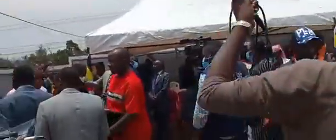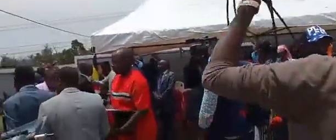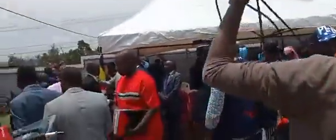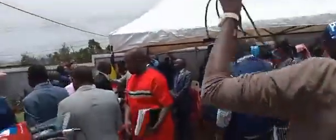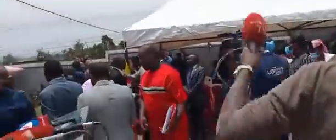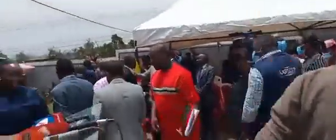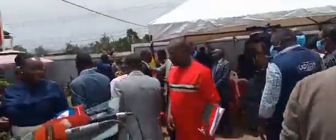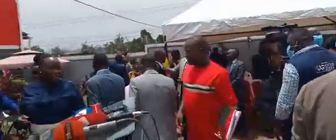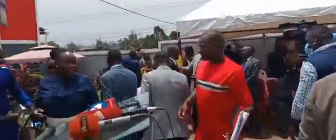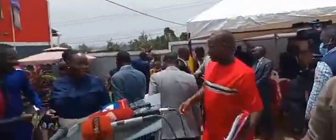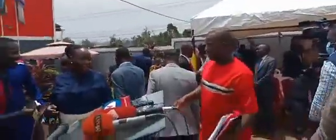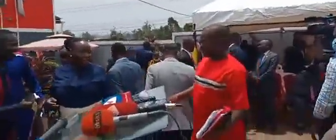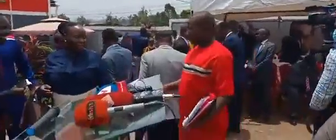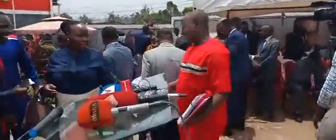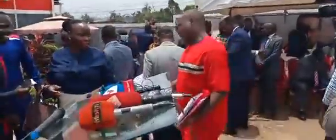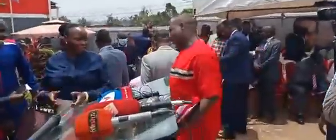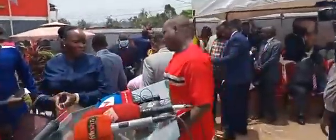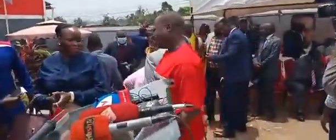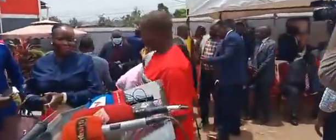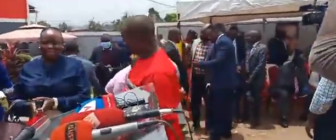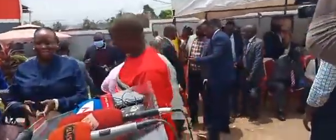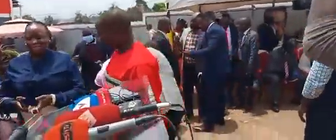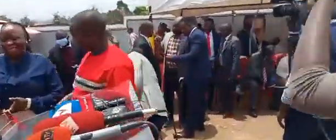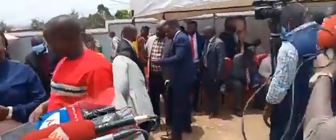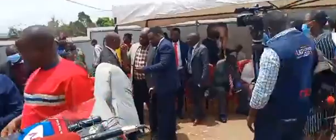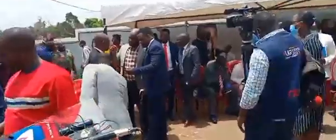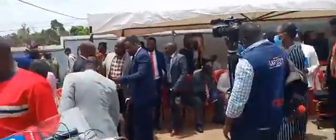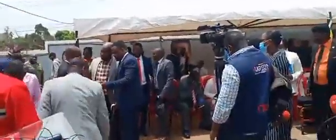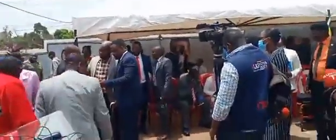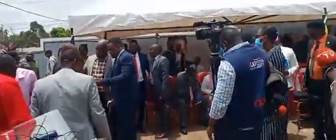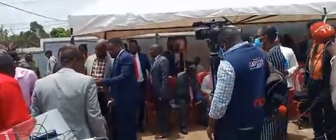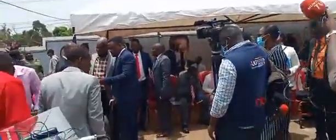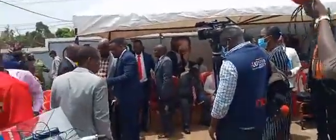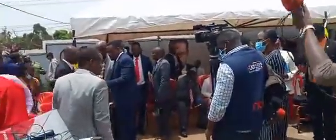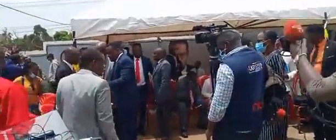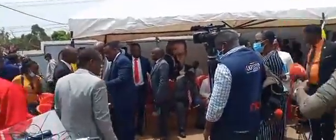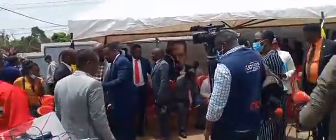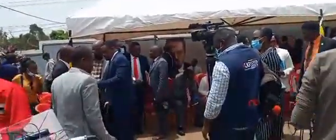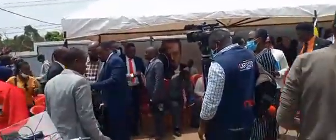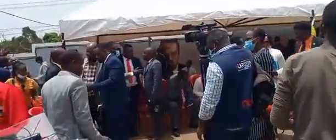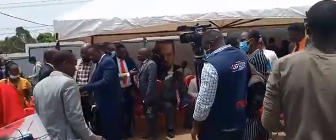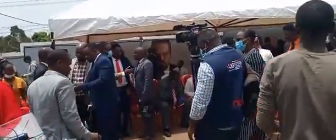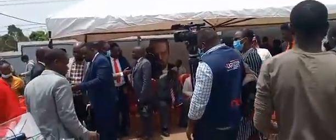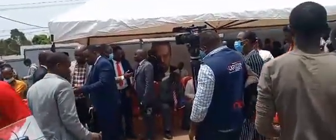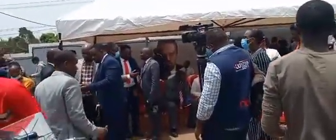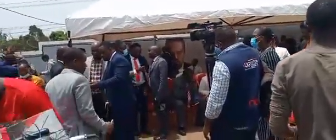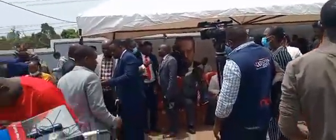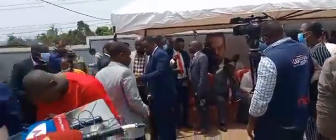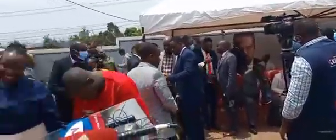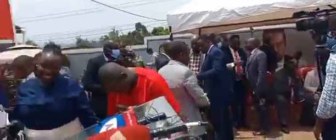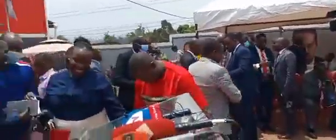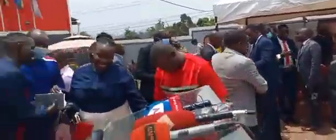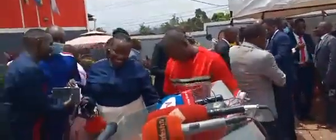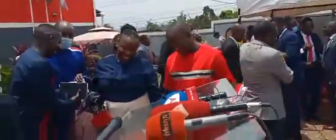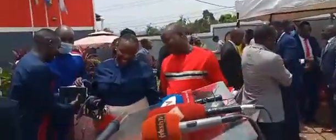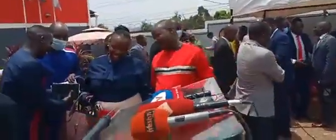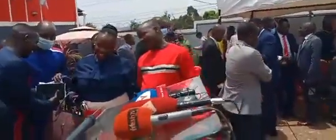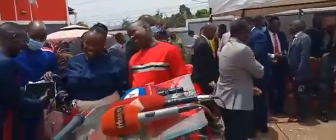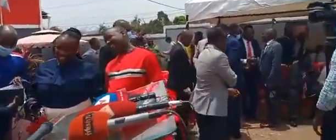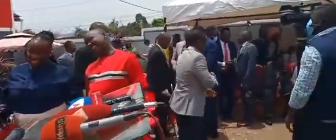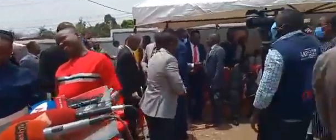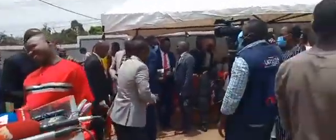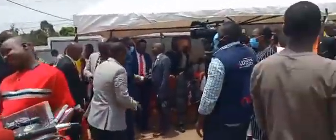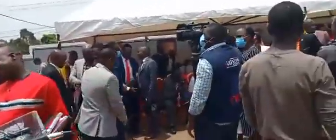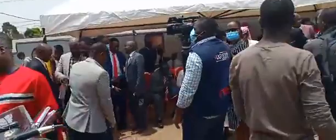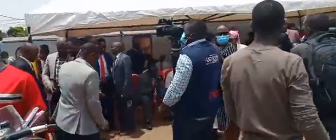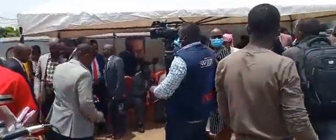National Platform, Nabaku and Visit Vasili Kanga, Songezemo, Ogede Kunsonga, Jevaita Diversion, Oba, and Interview Java and Kumarama, Patuanji,